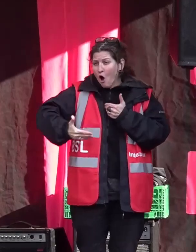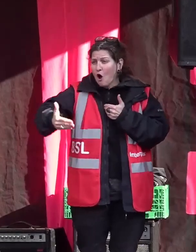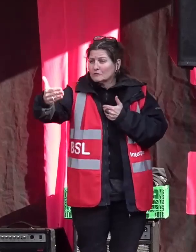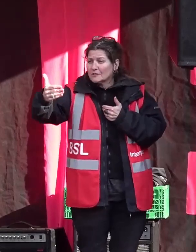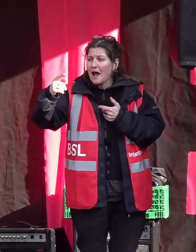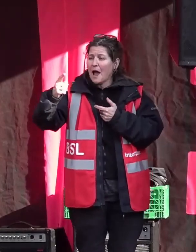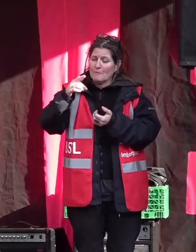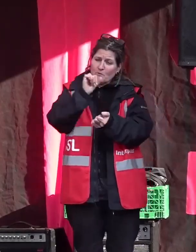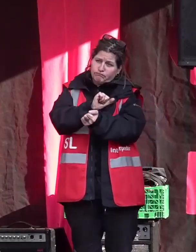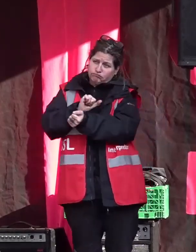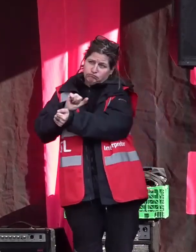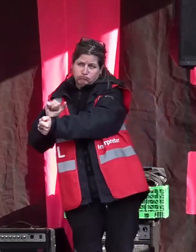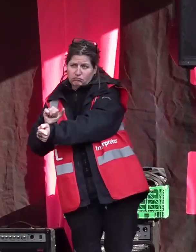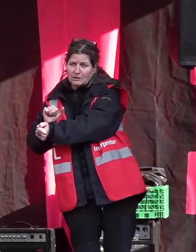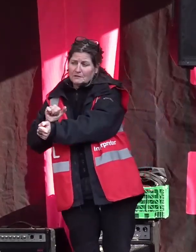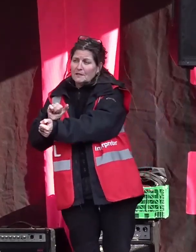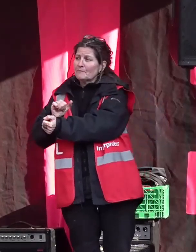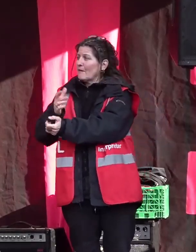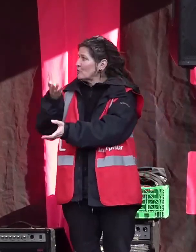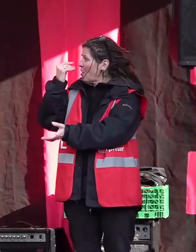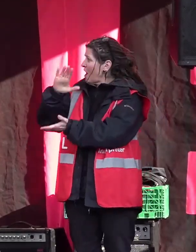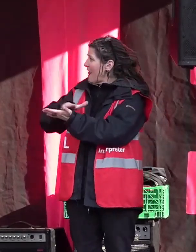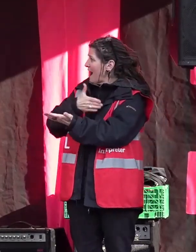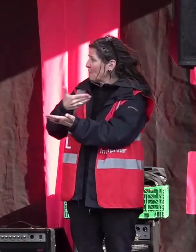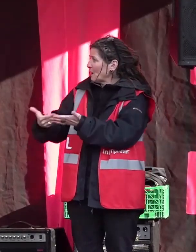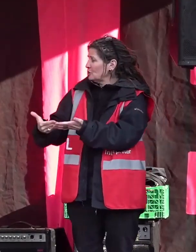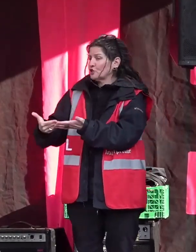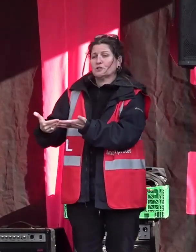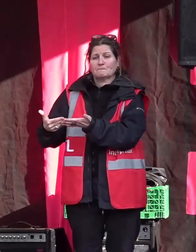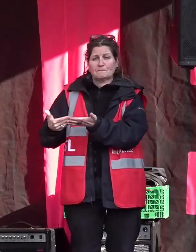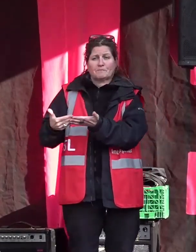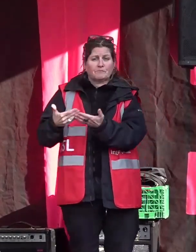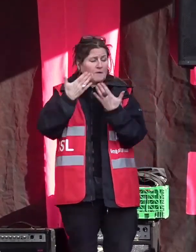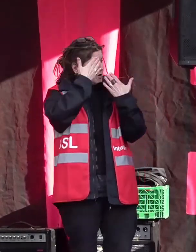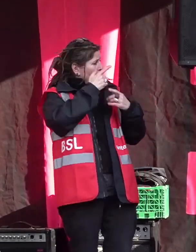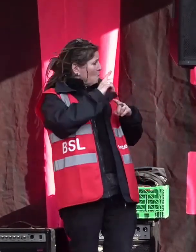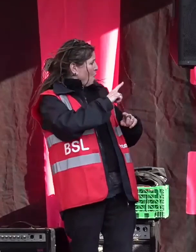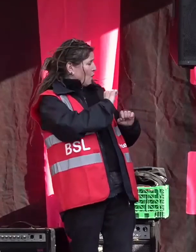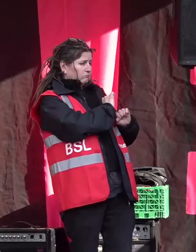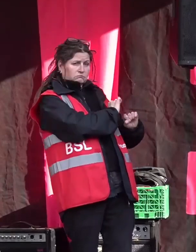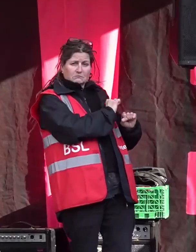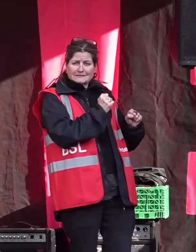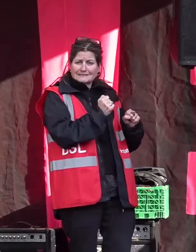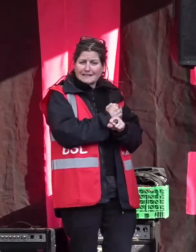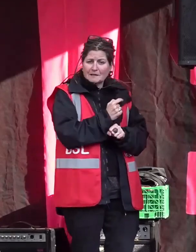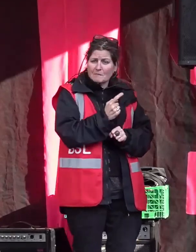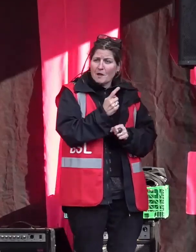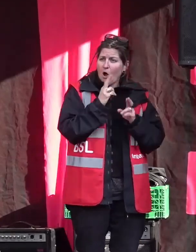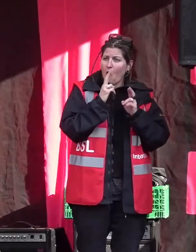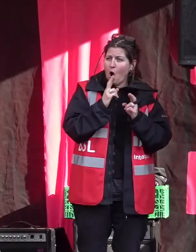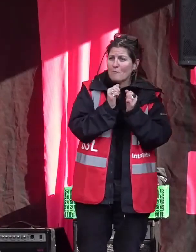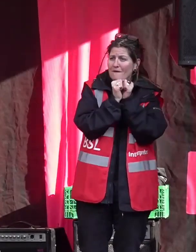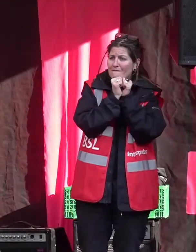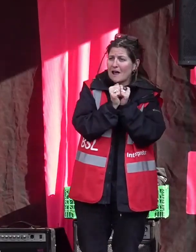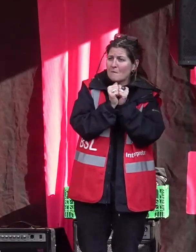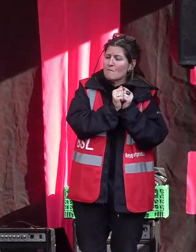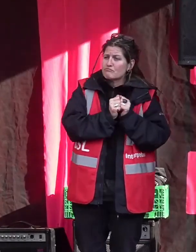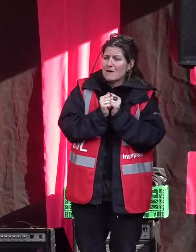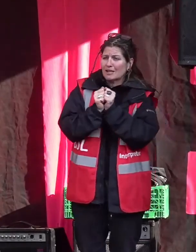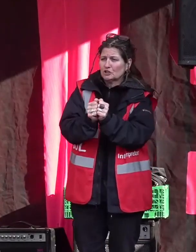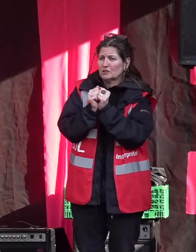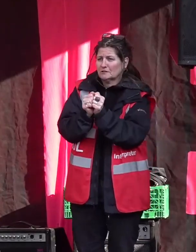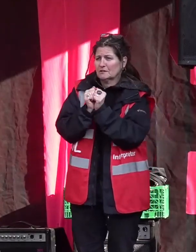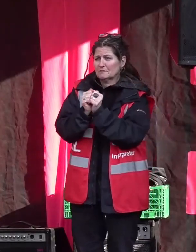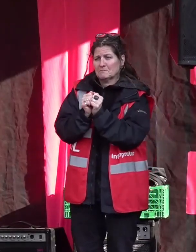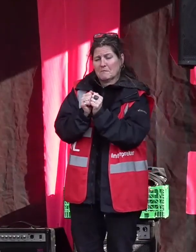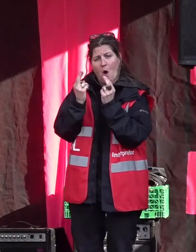or... I don't know what you did. I hope it was valuable and precious, because I think we might all need to face standing up like